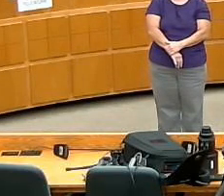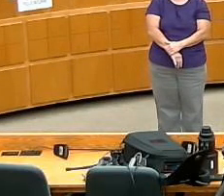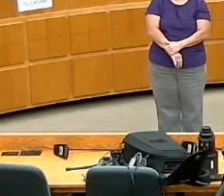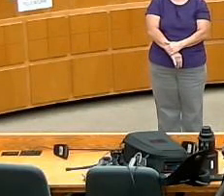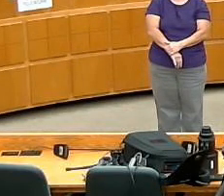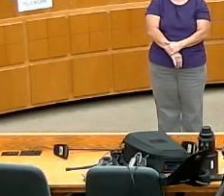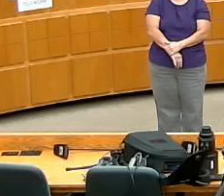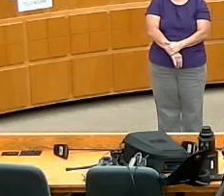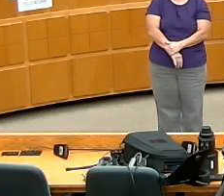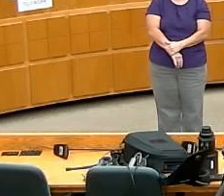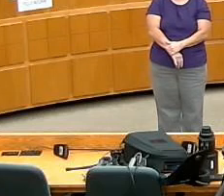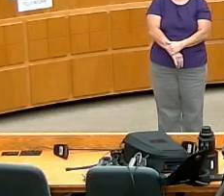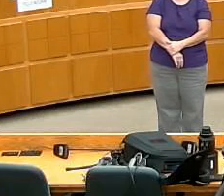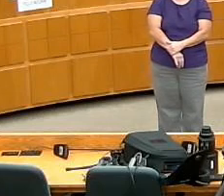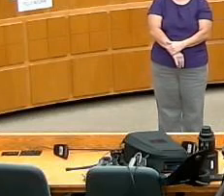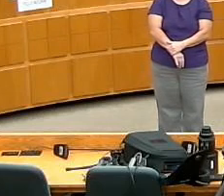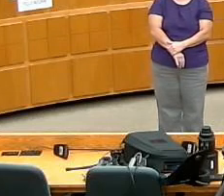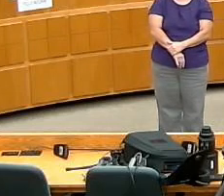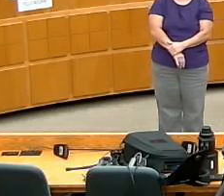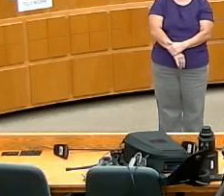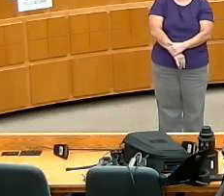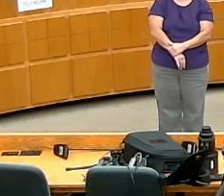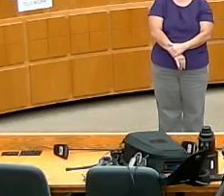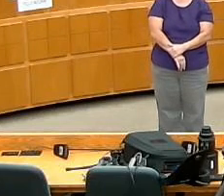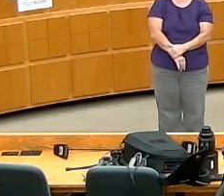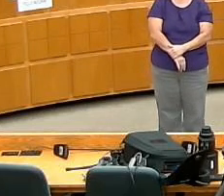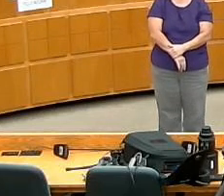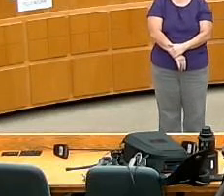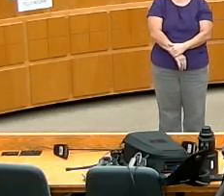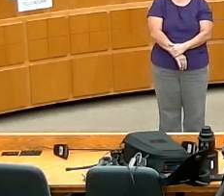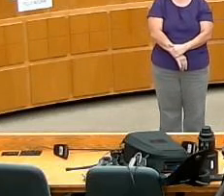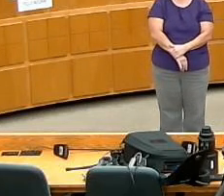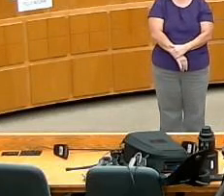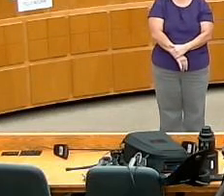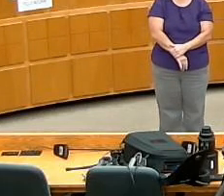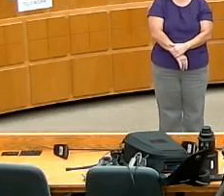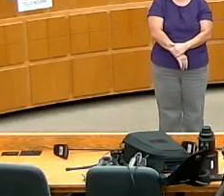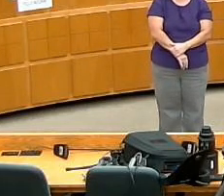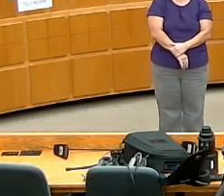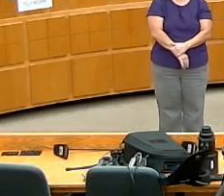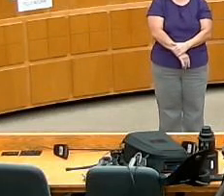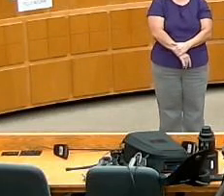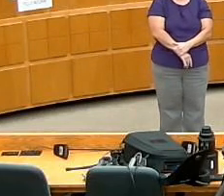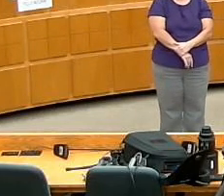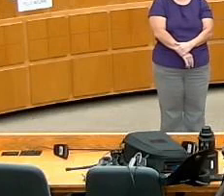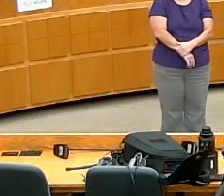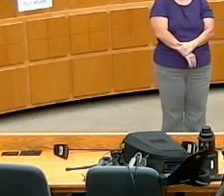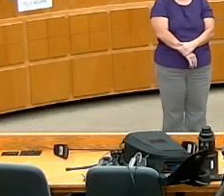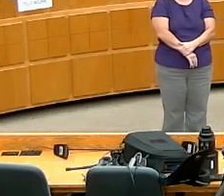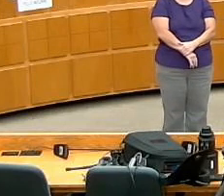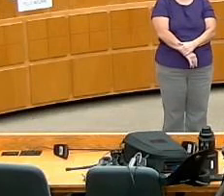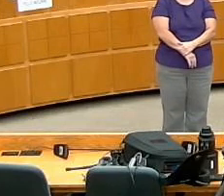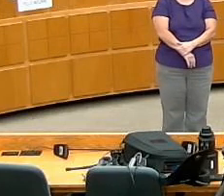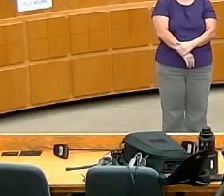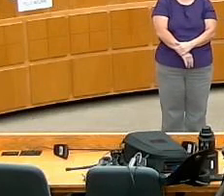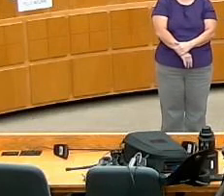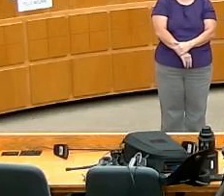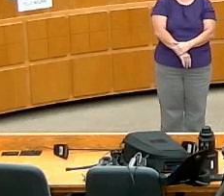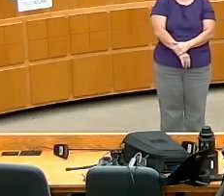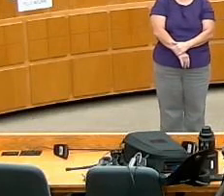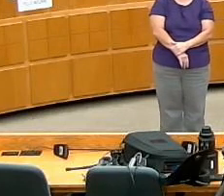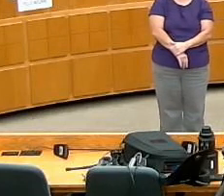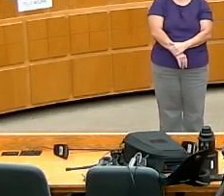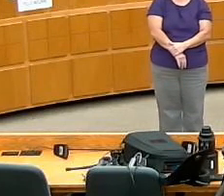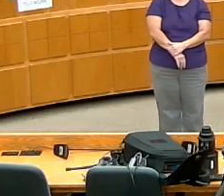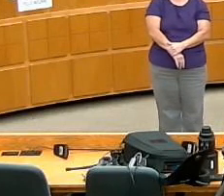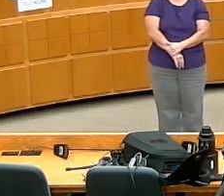agencias locales, estamos pidiendo realizar la prueba Rapid Testing y poder ofrecerla lo más pronto posible. Le quiero asegurar que estamos haciendo lo posible con los